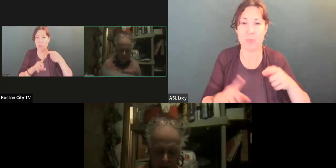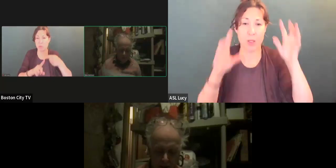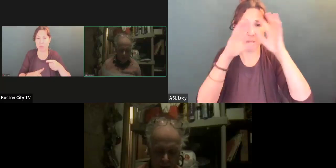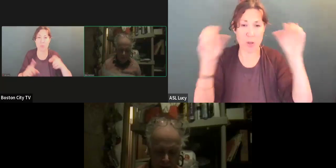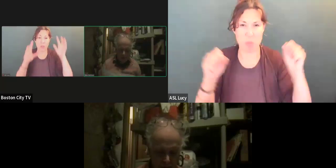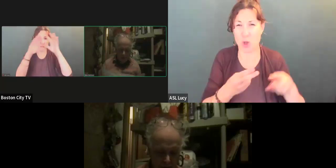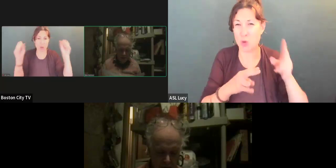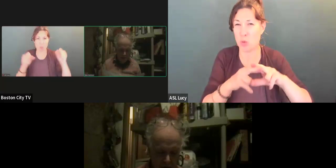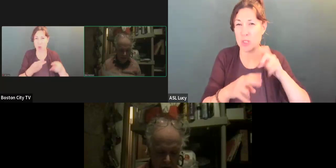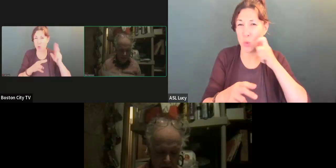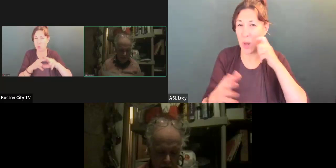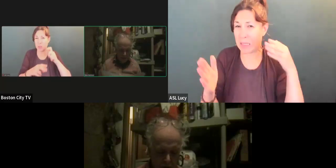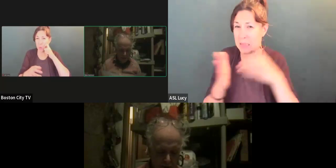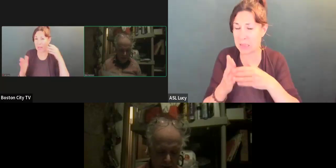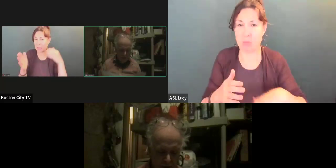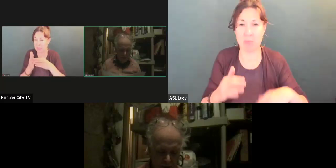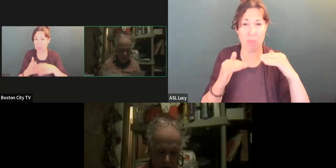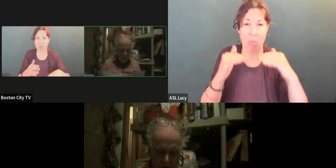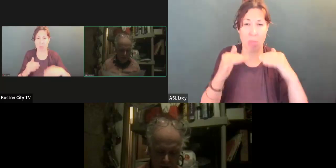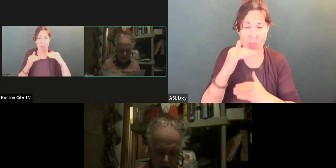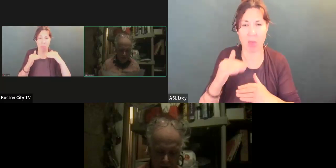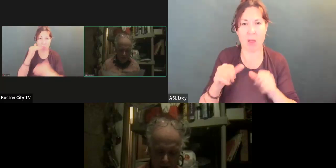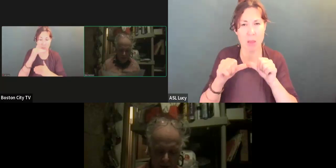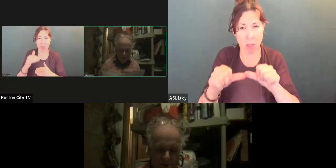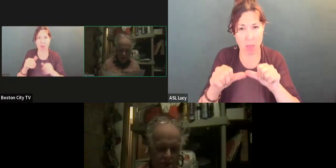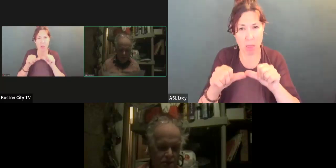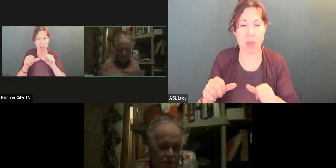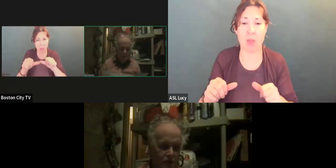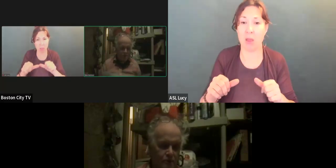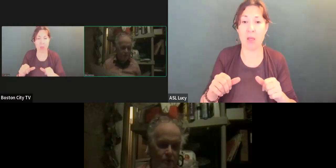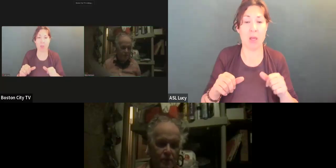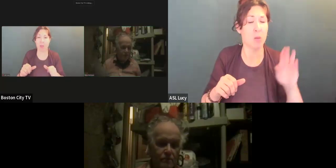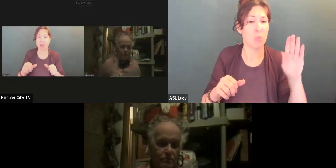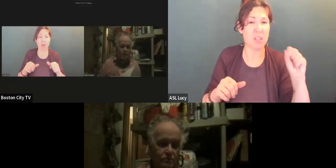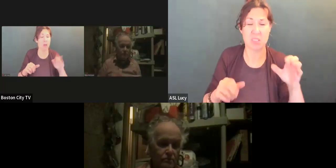racism and inequities. The school committee sees nothing, hears nothing, and does nothing.